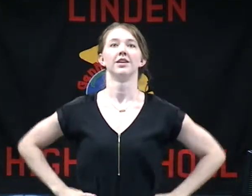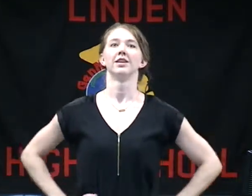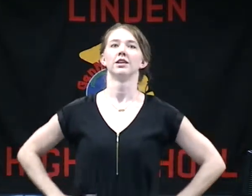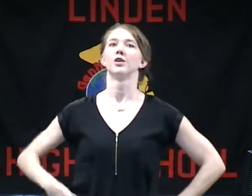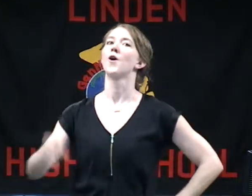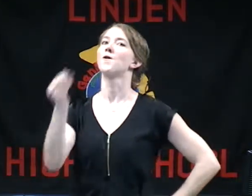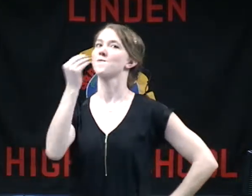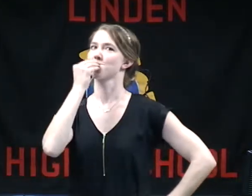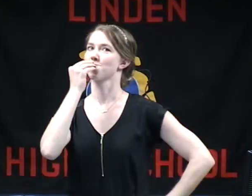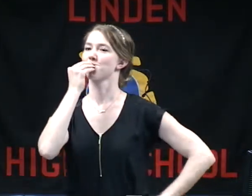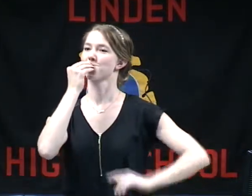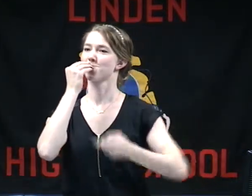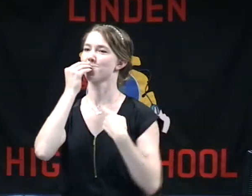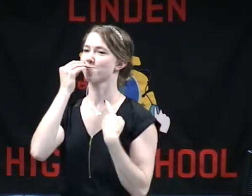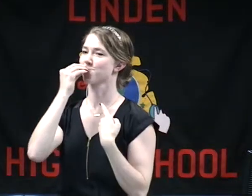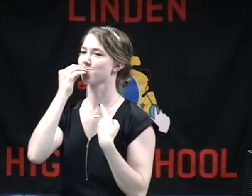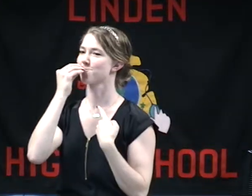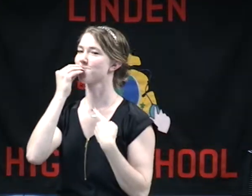What's your favorite in sign language?